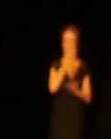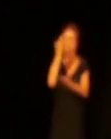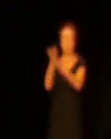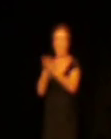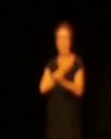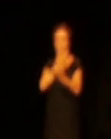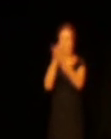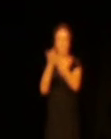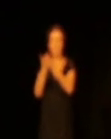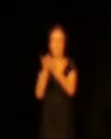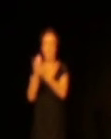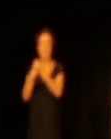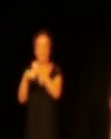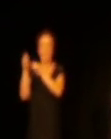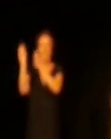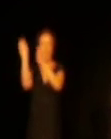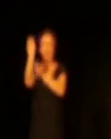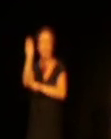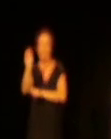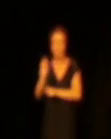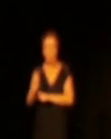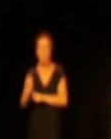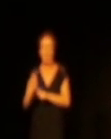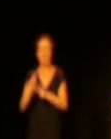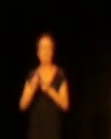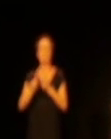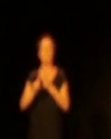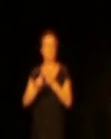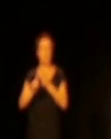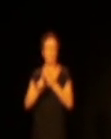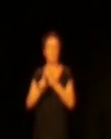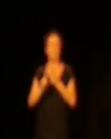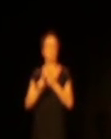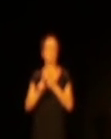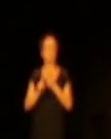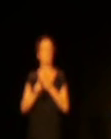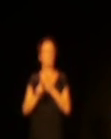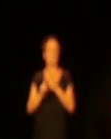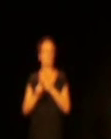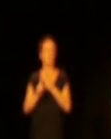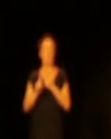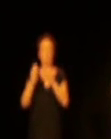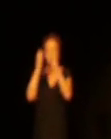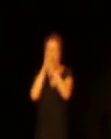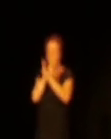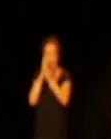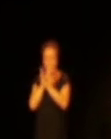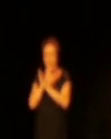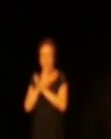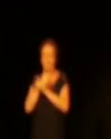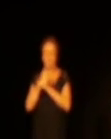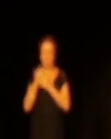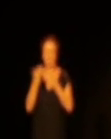system, yes. It was underfunded in many ways, but there were very important developments that took place.